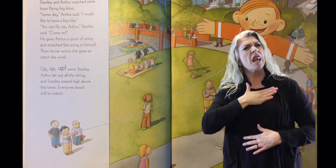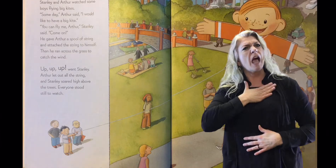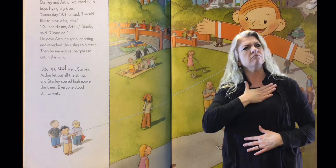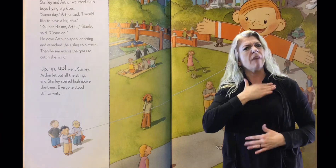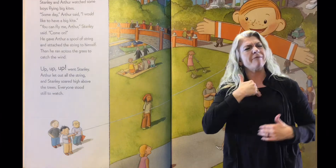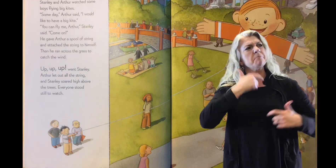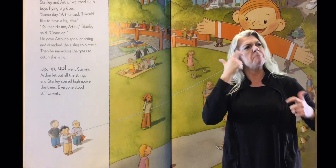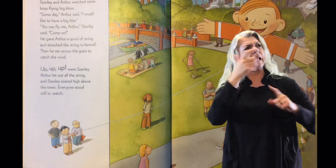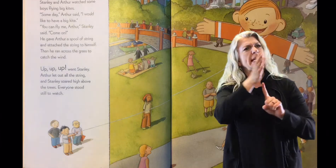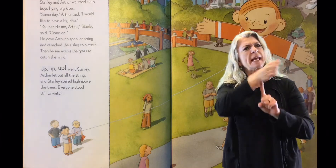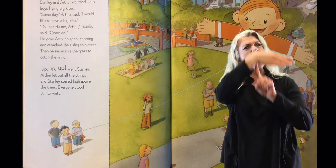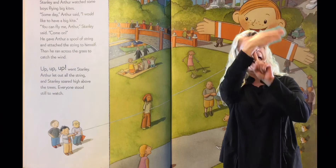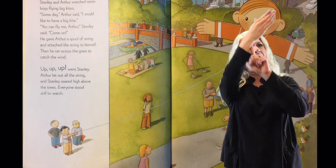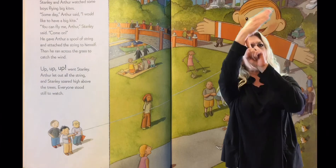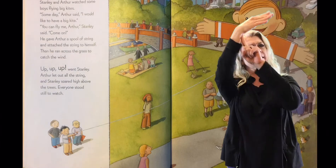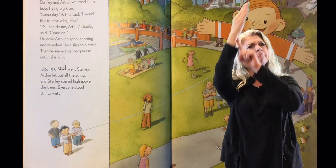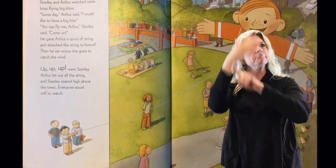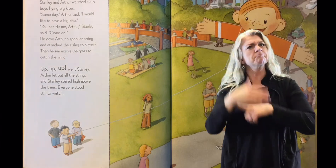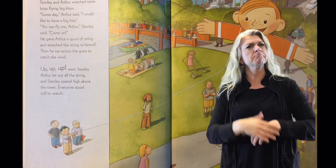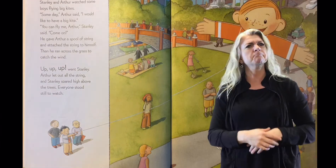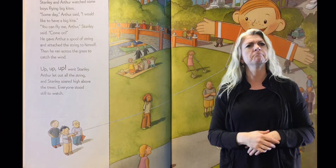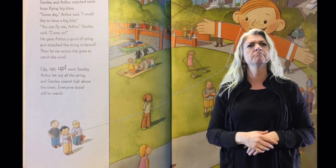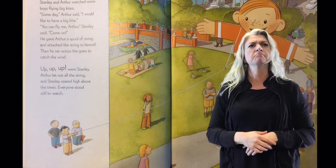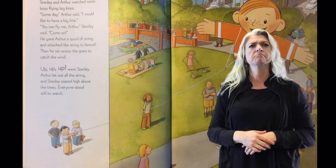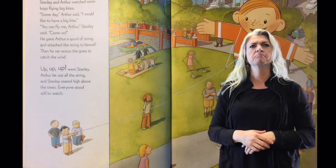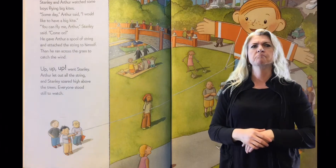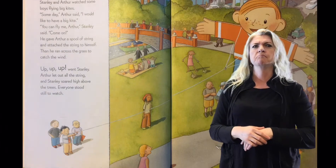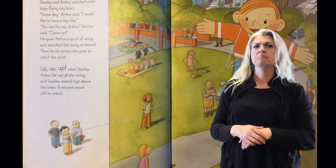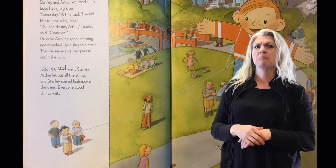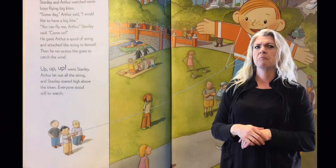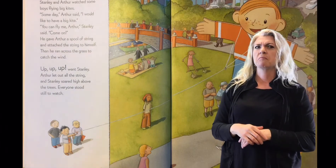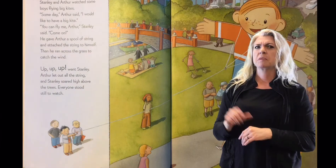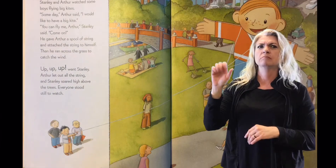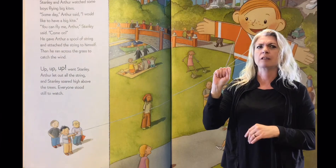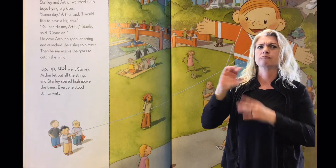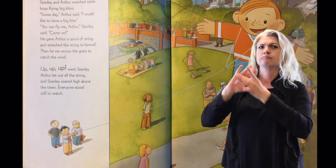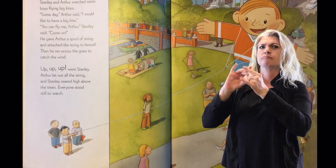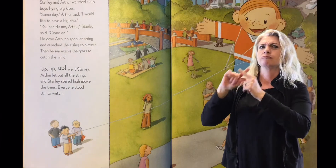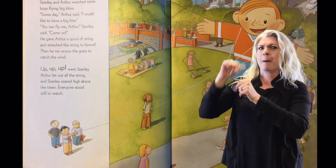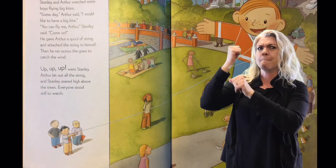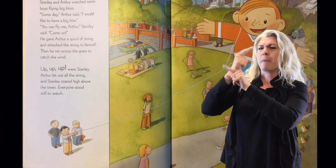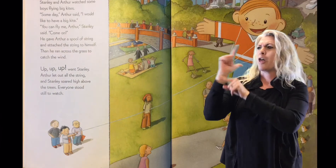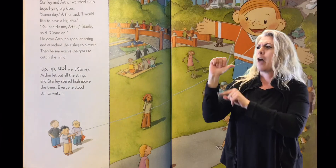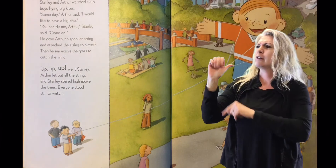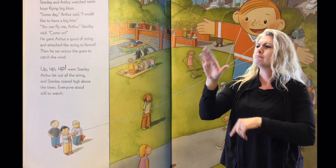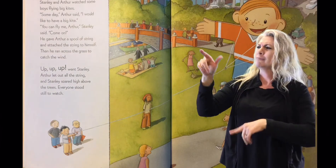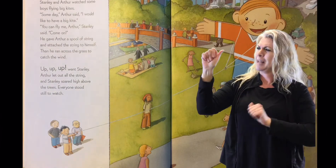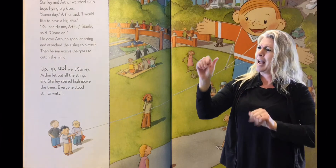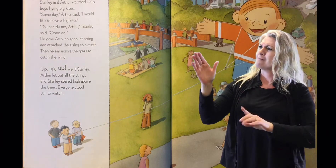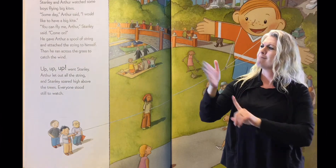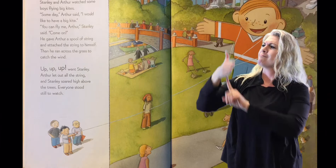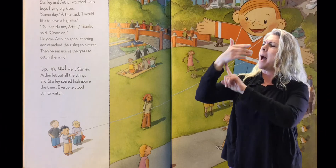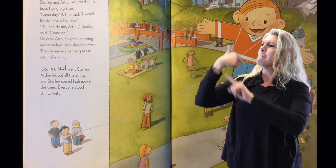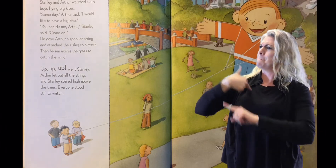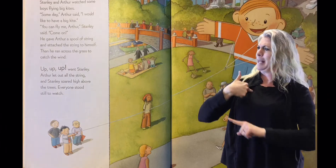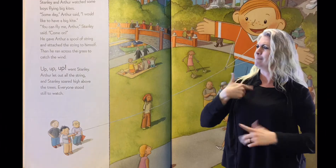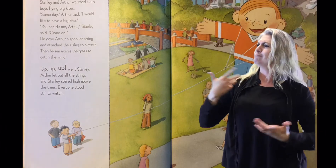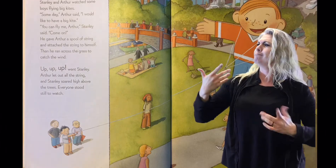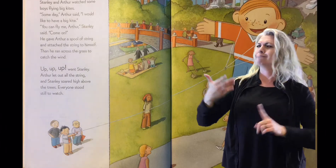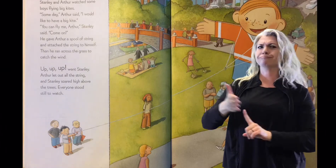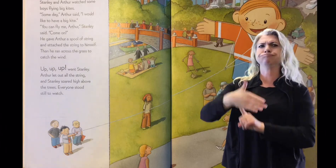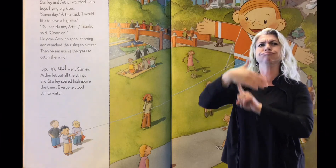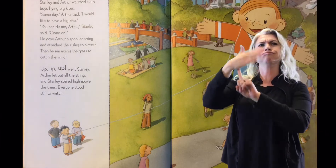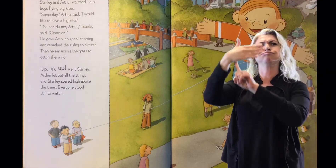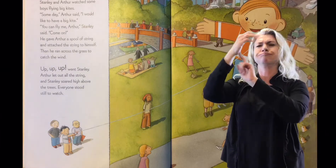"Someday," Arthur said, "I would like to have a big kite." "You can fly me, Arthur," Stanley said. "Come